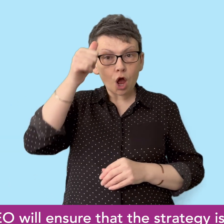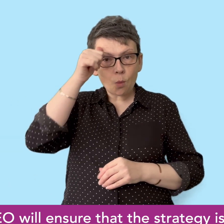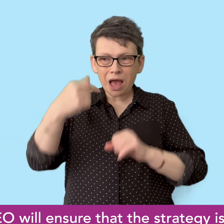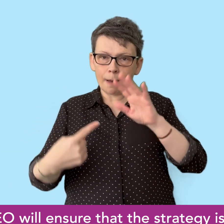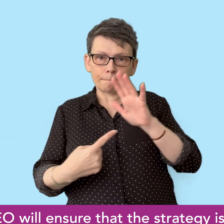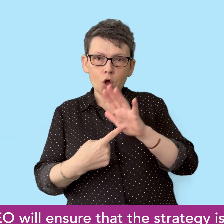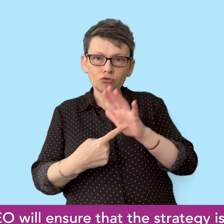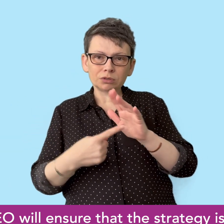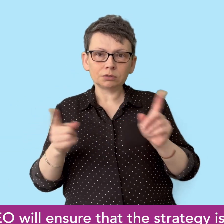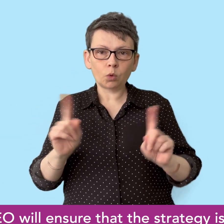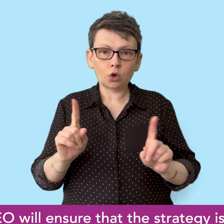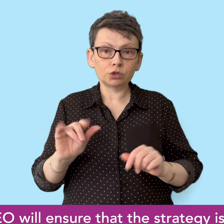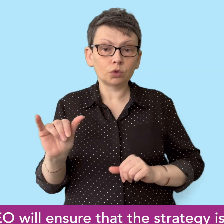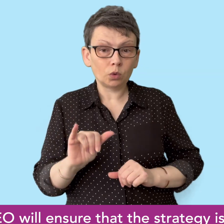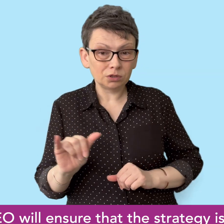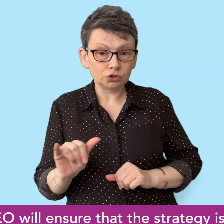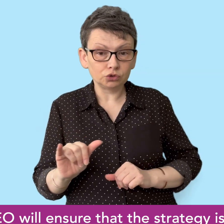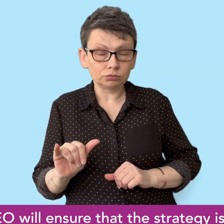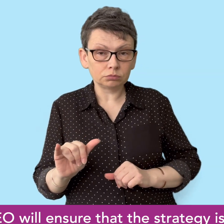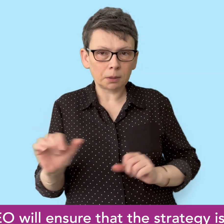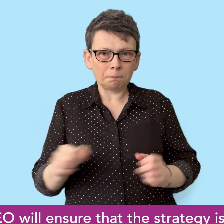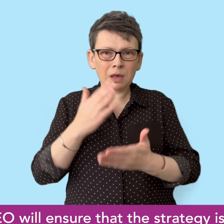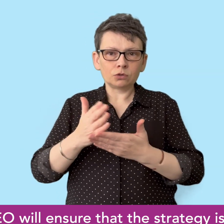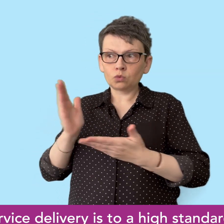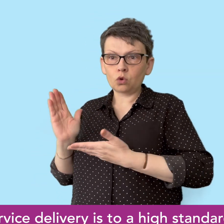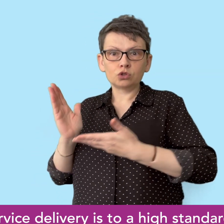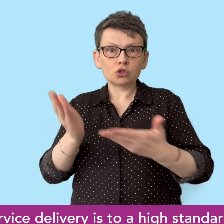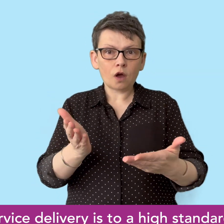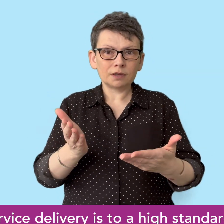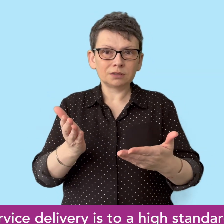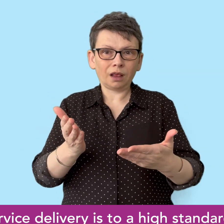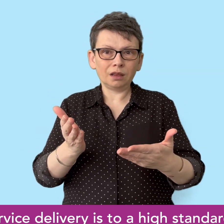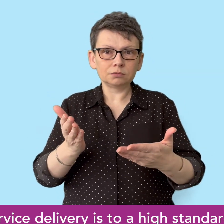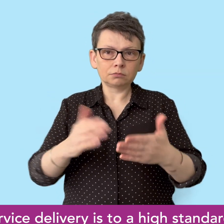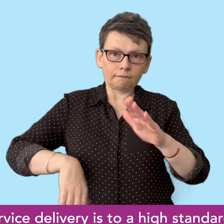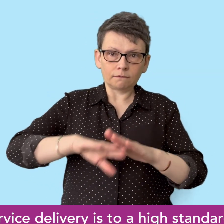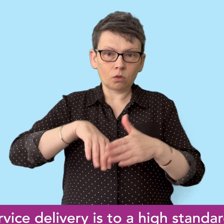that priorities are delivered to ensure service delivery is to a high standard,